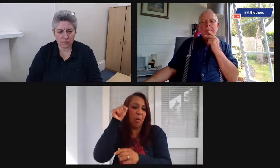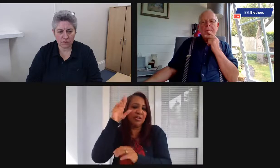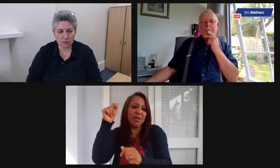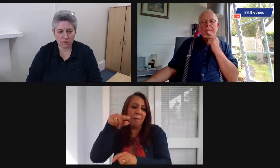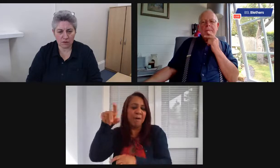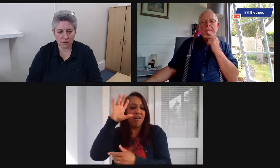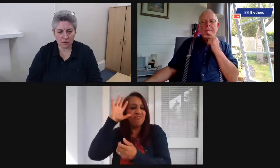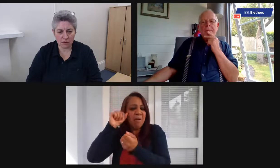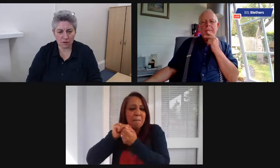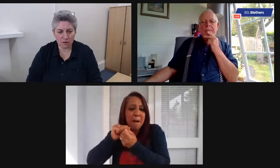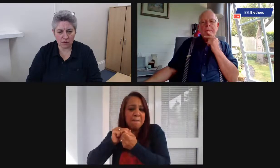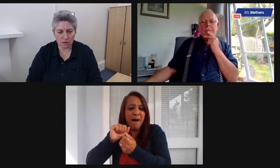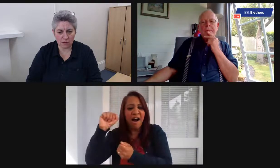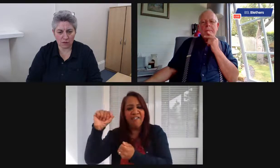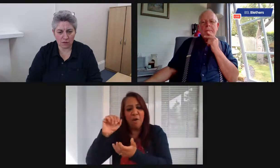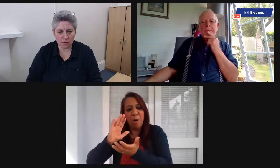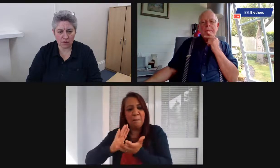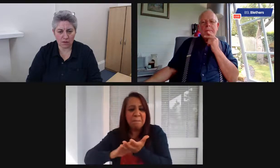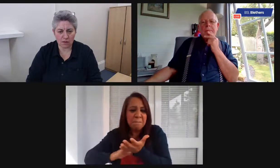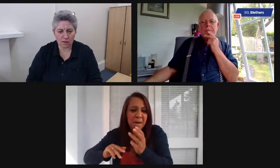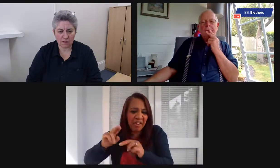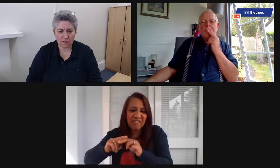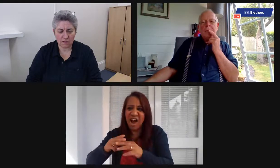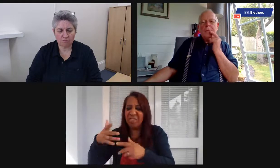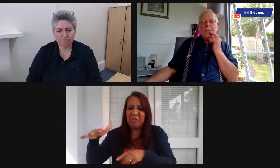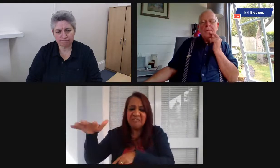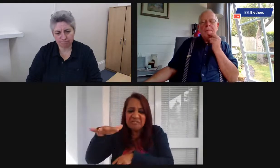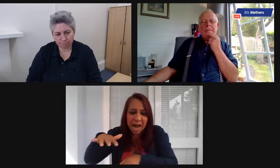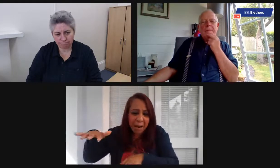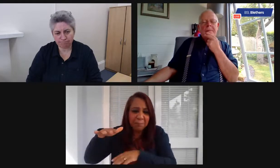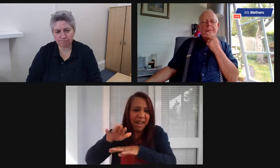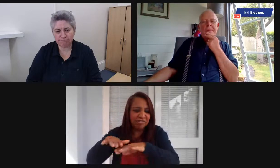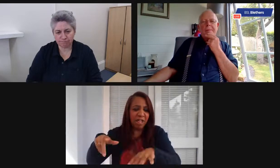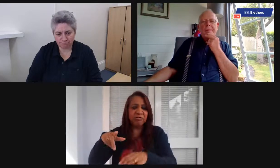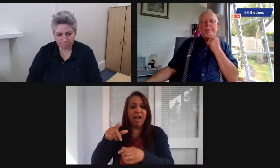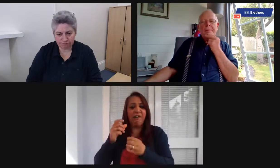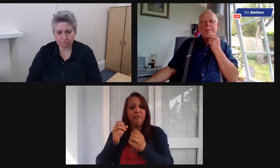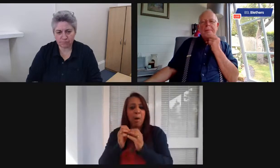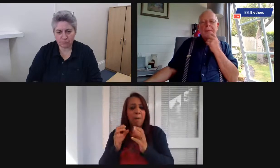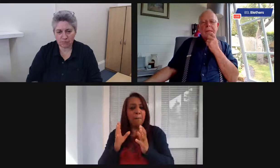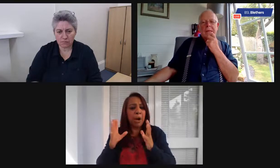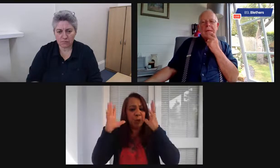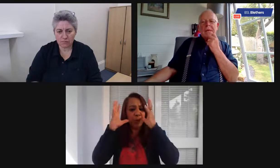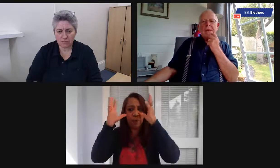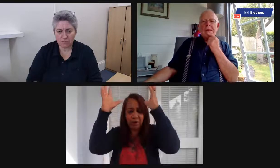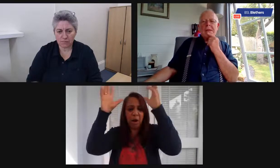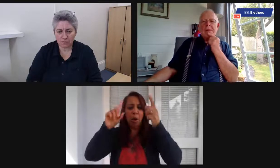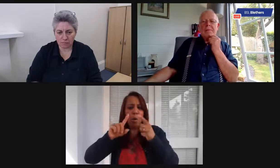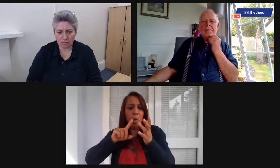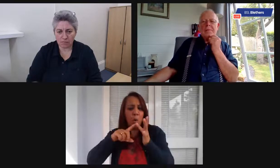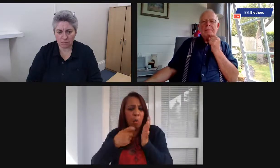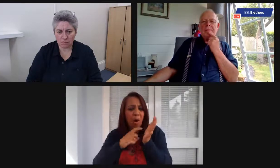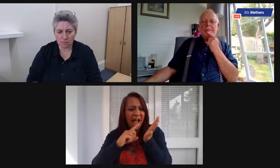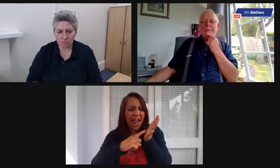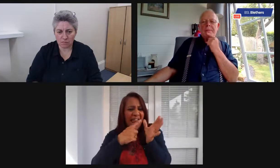almost like, well, some people when they go to the sea or they go to seasides and they release